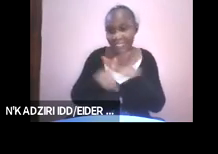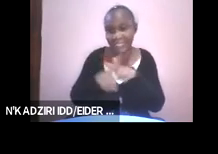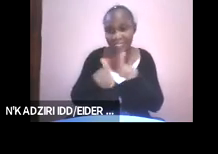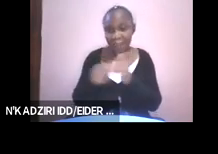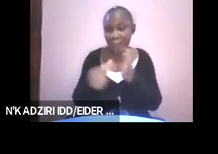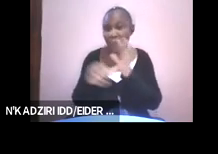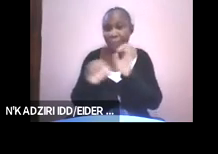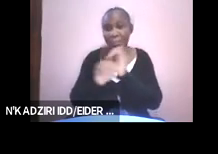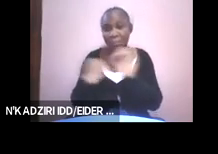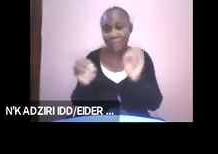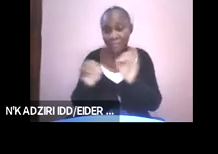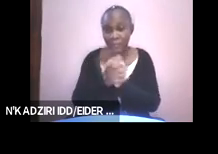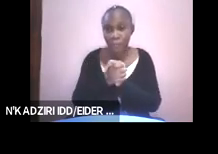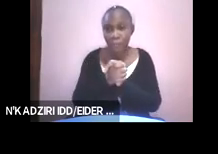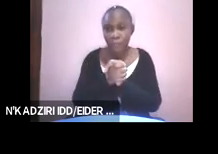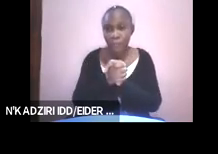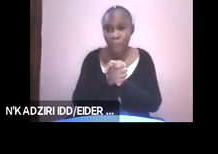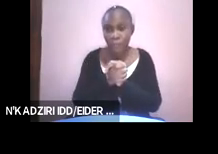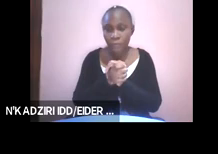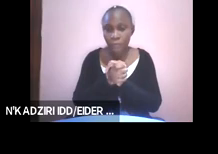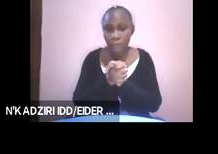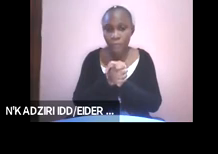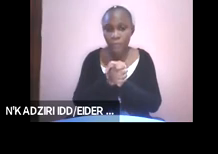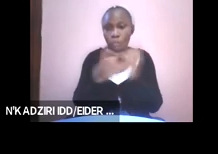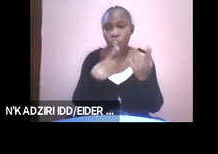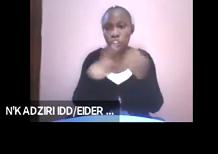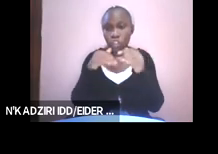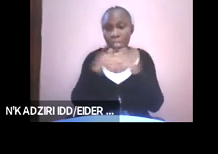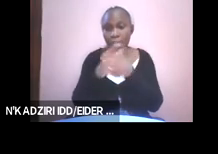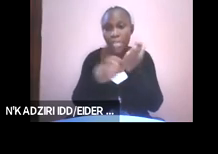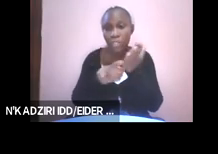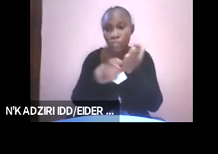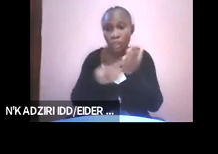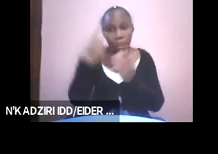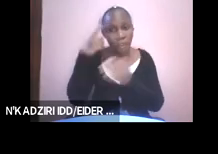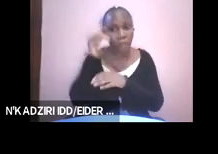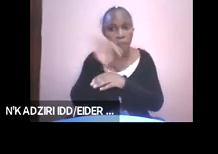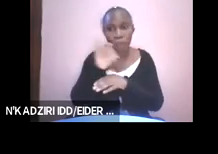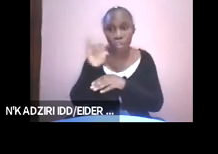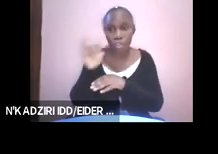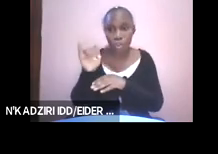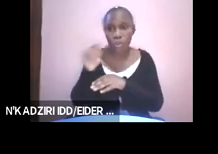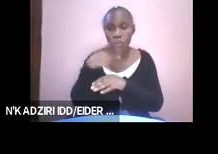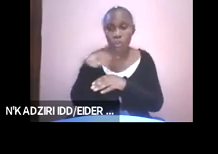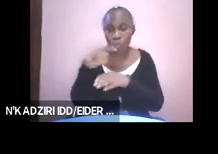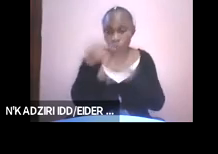nitajaribu. So kwa hivyo wale ambao wanaongea Kiswahili mnaweza